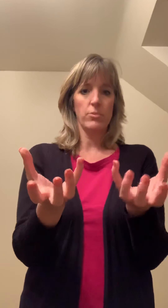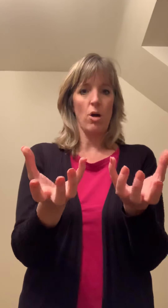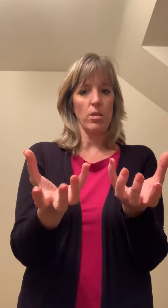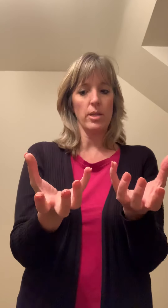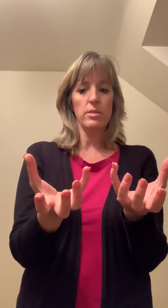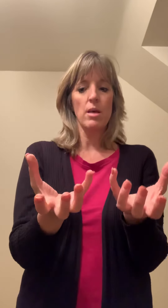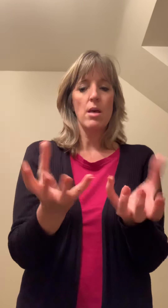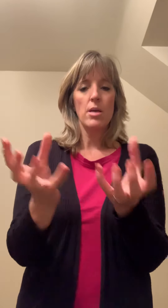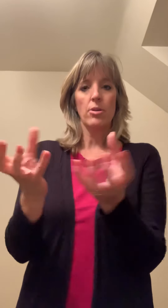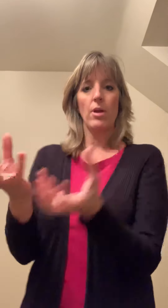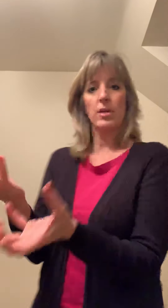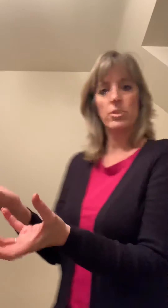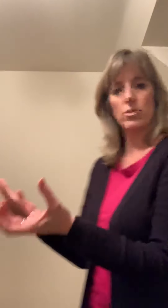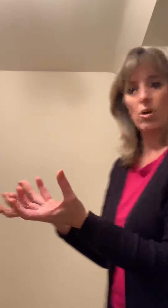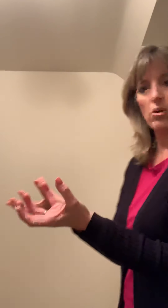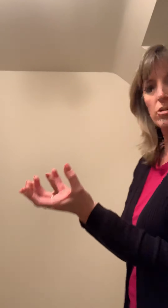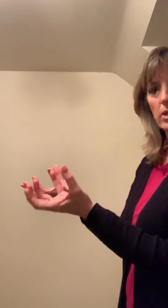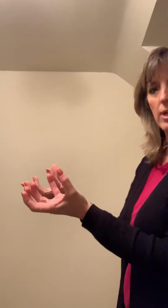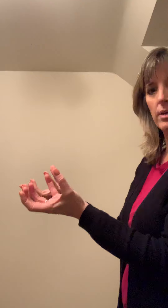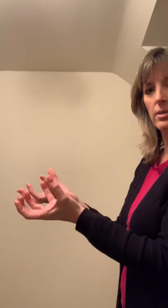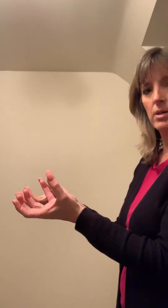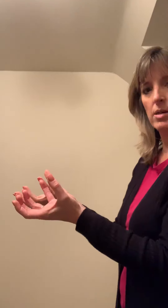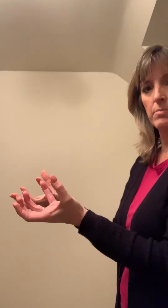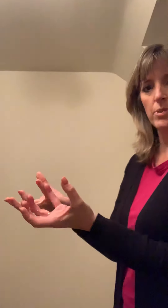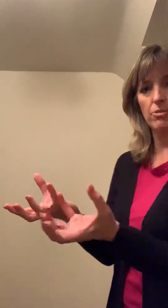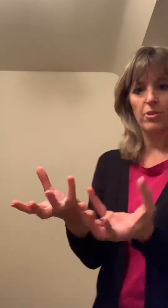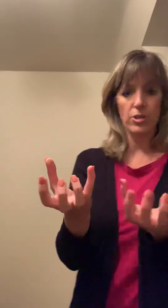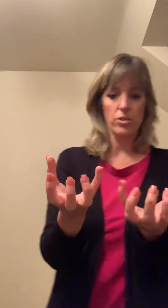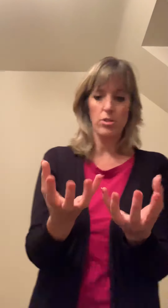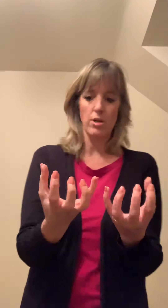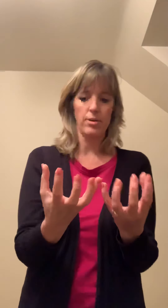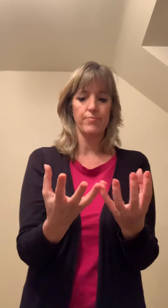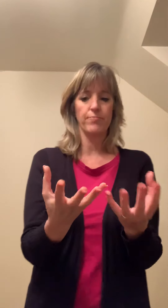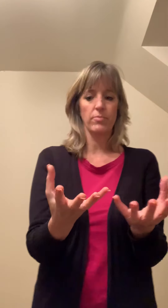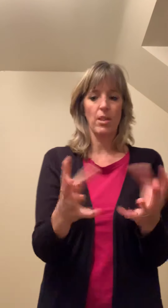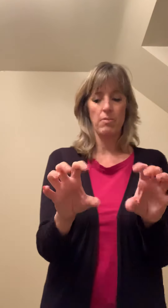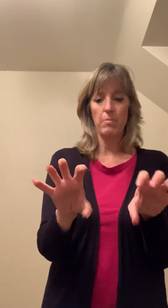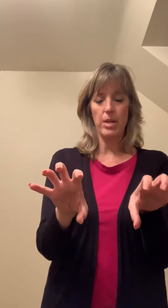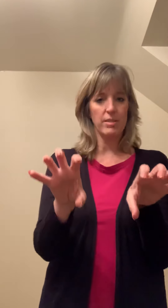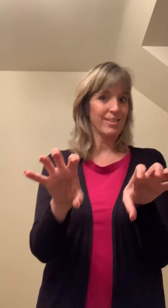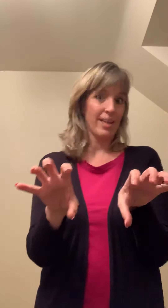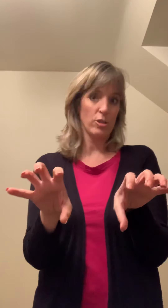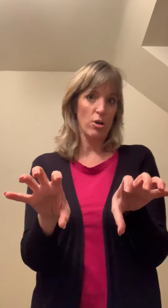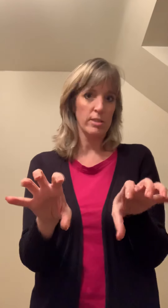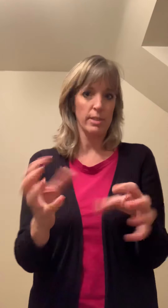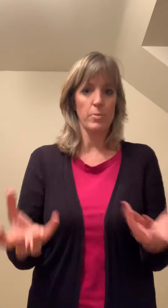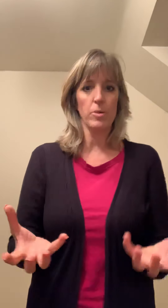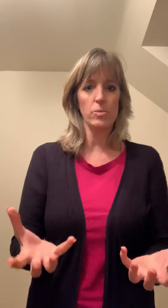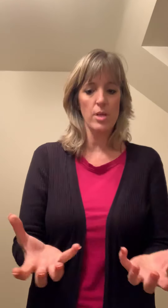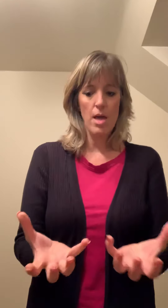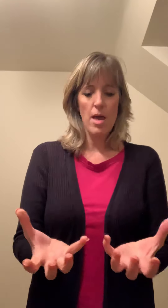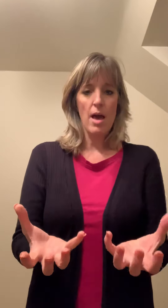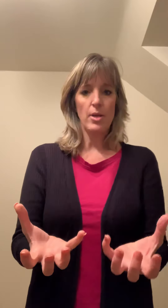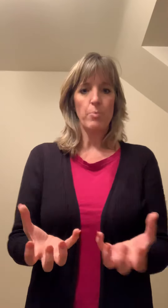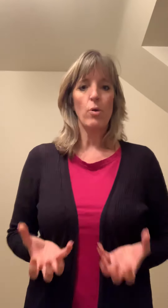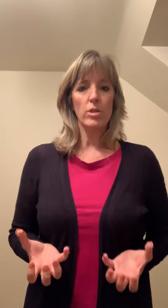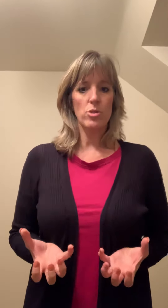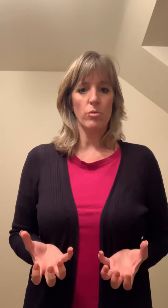call it. Your hands are all kind of, your fingers are made into like claws, I suppose, and you pull it towards